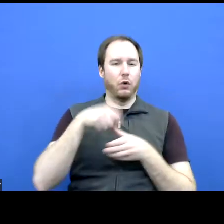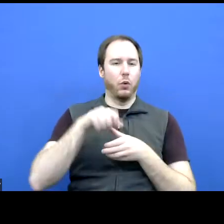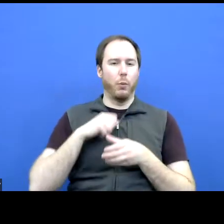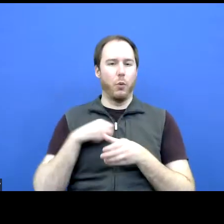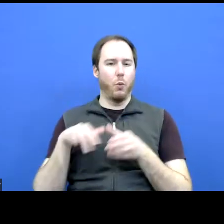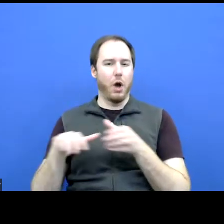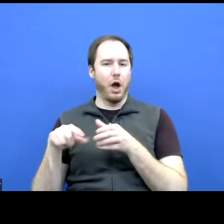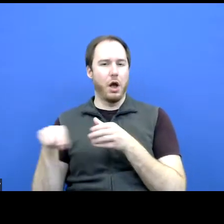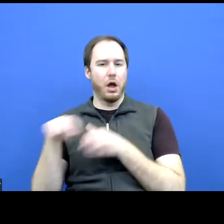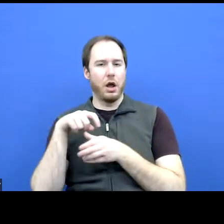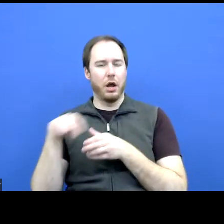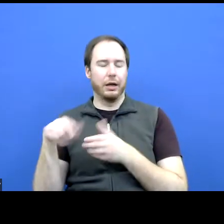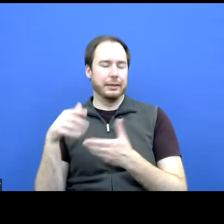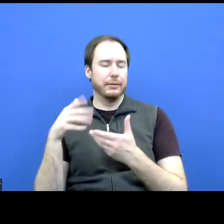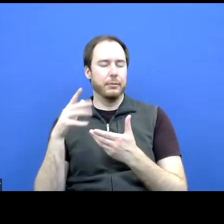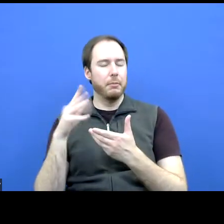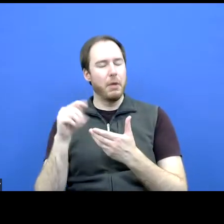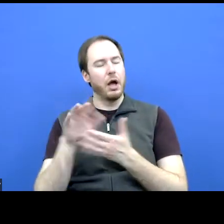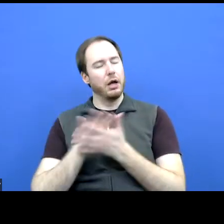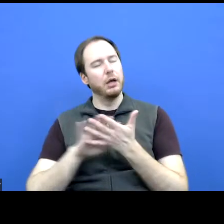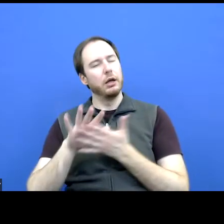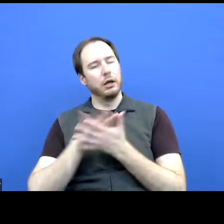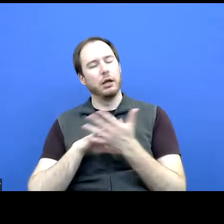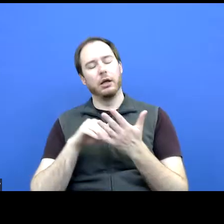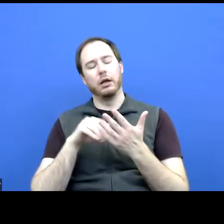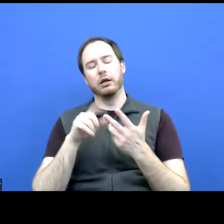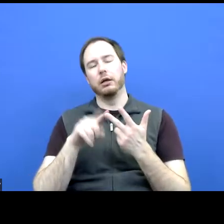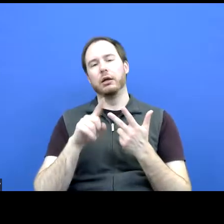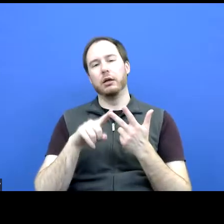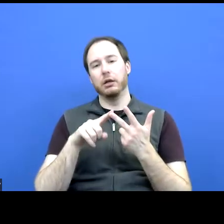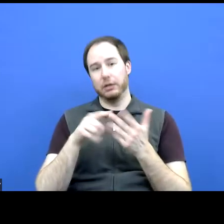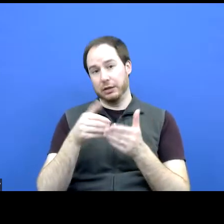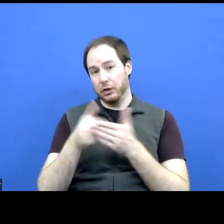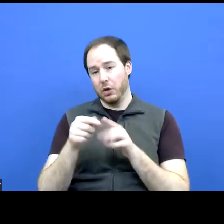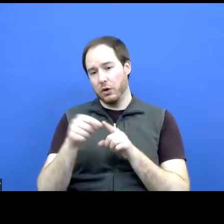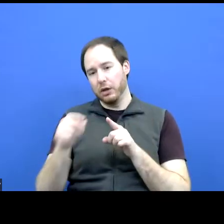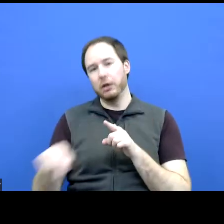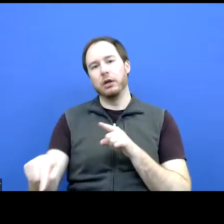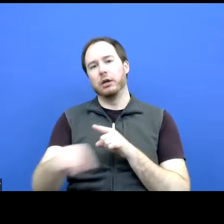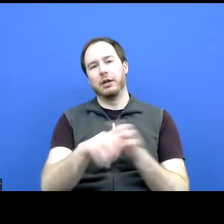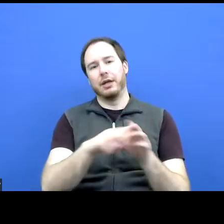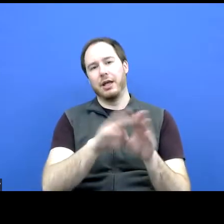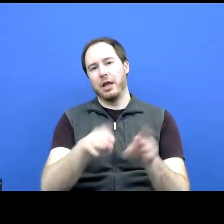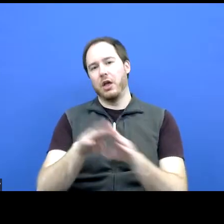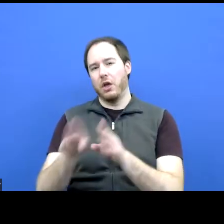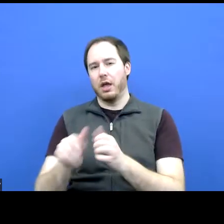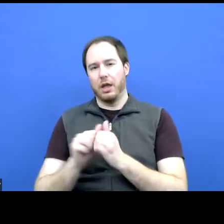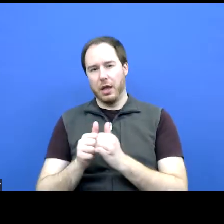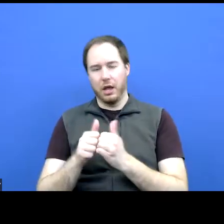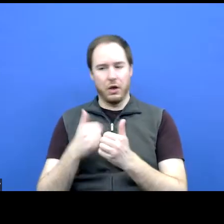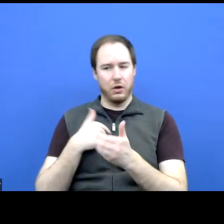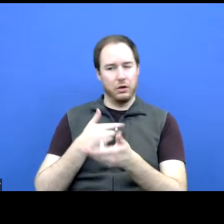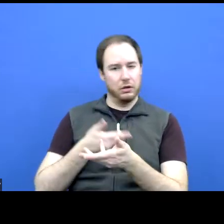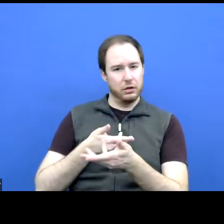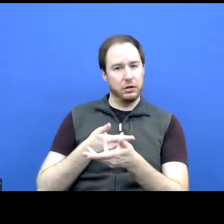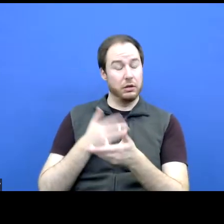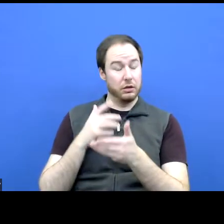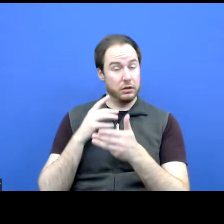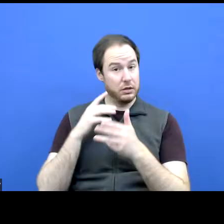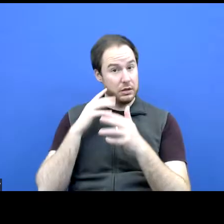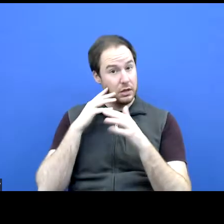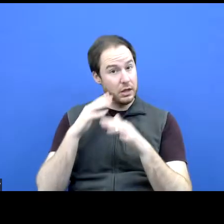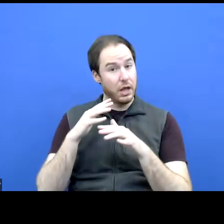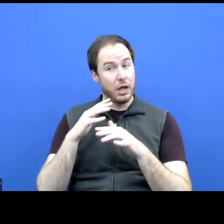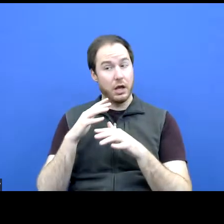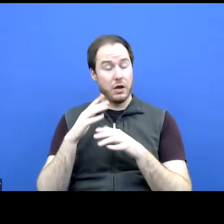the second thing then is with that close proximity to all those residential houses, how do we deal with,